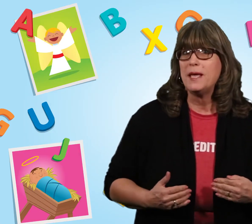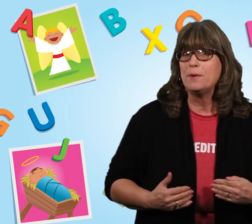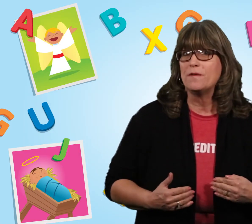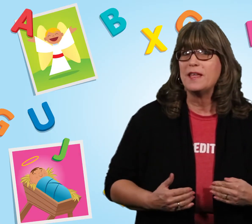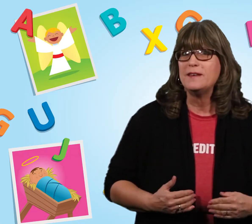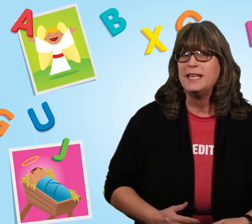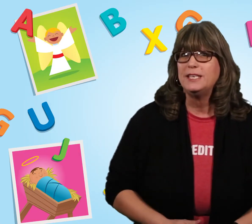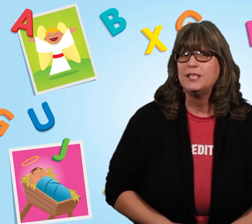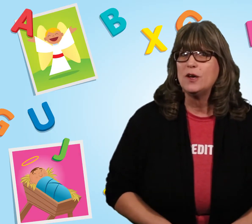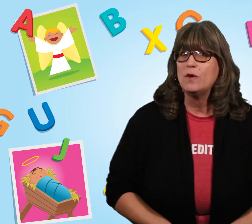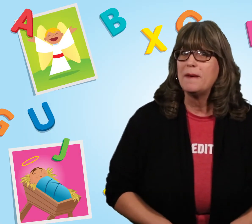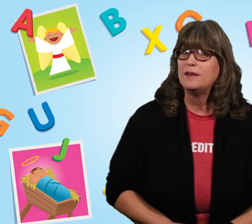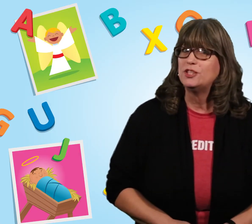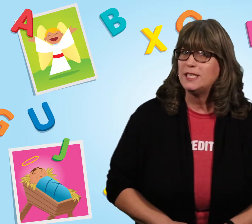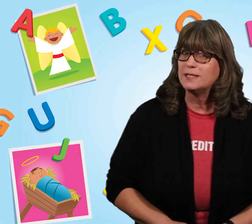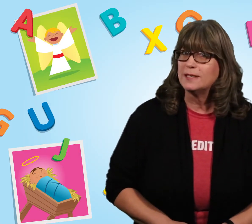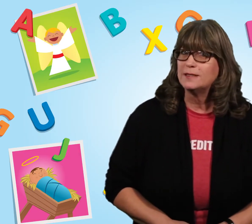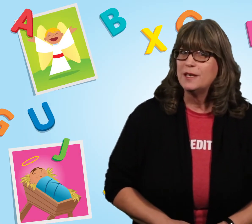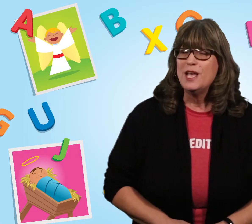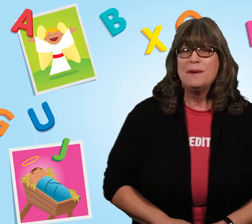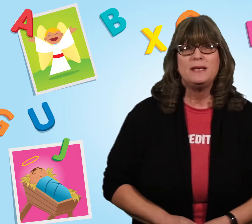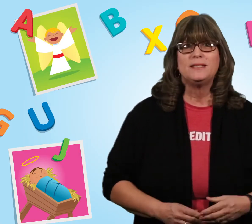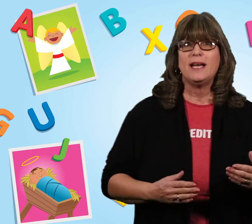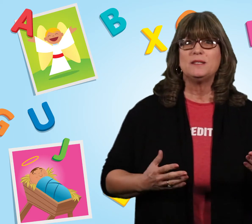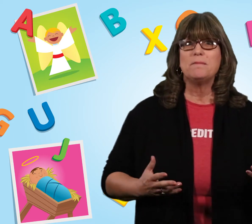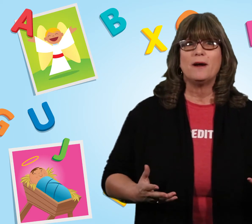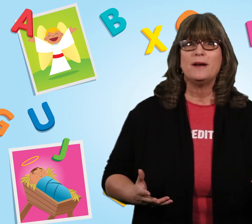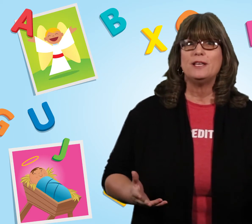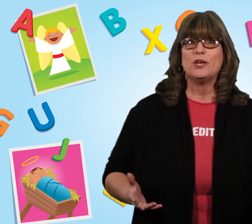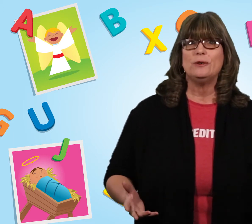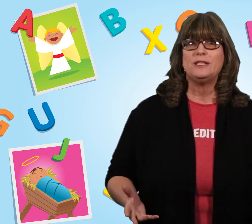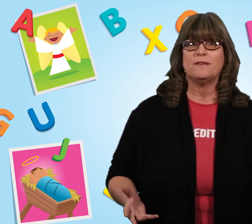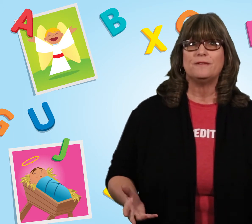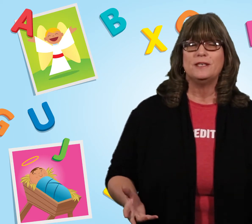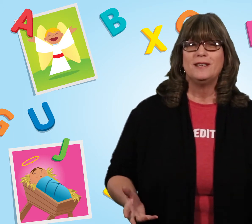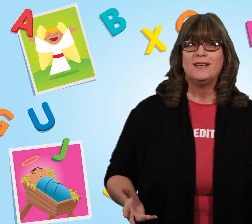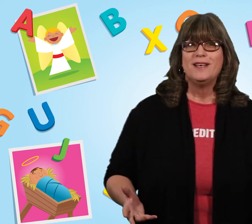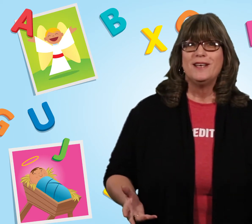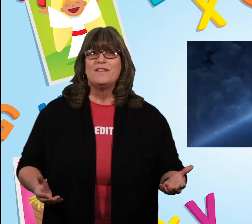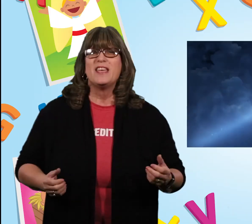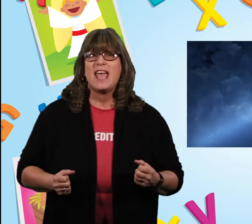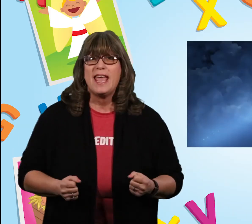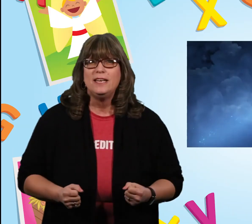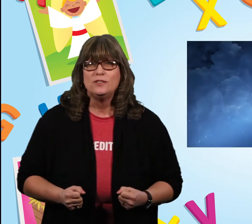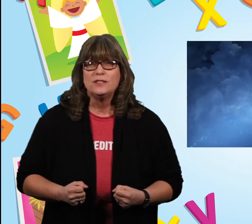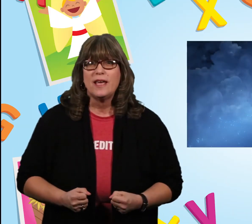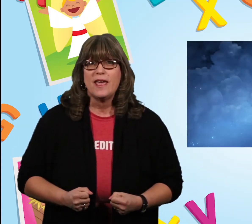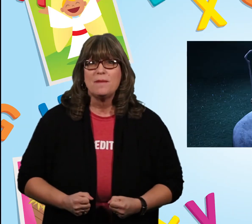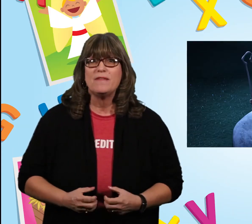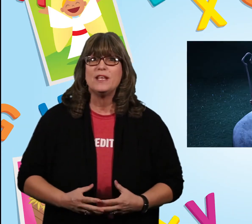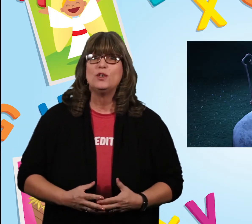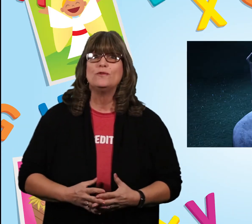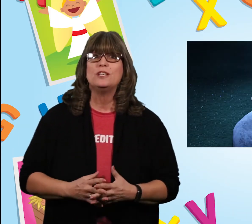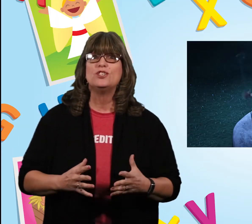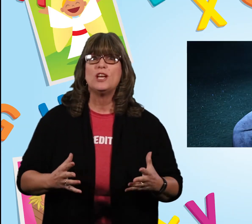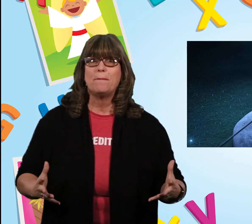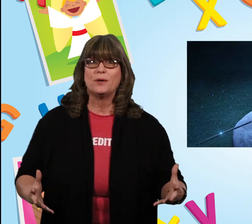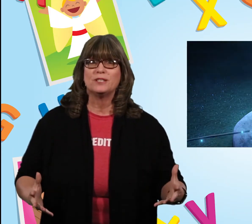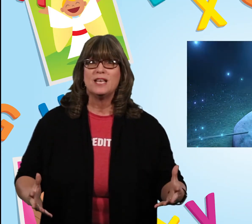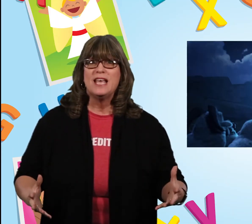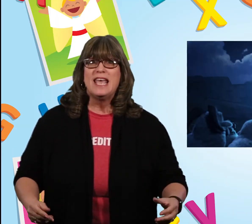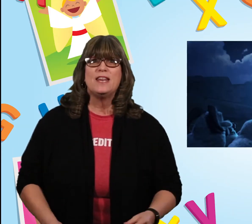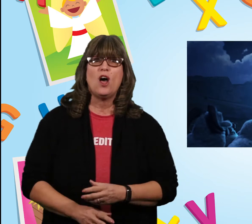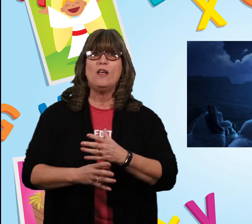more people that needed to know about Jesus Besides Mary and Joseph The angels came and they told the